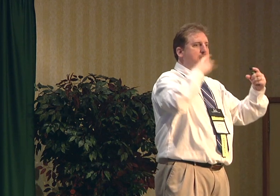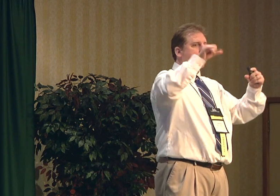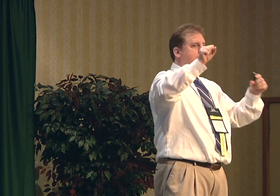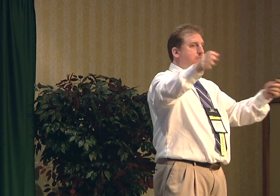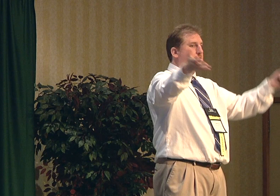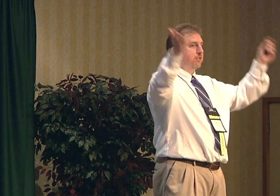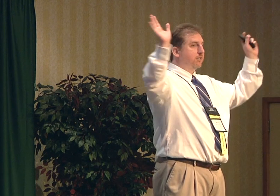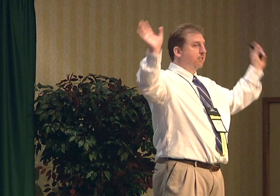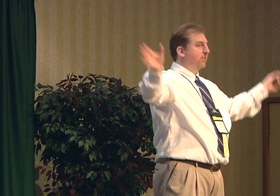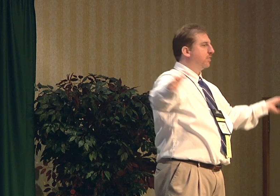How many say yes?